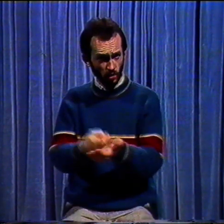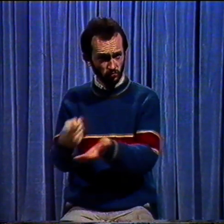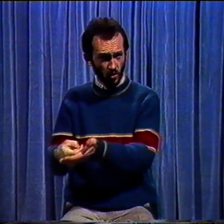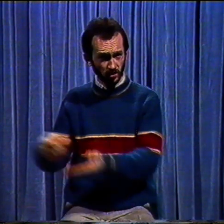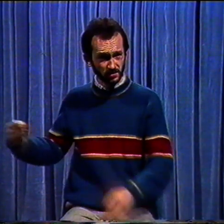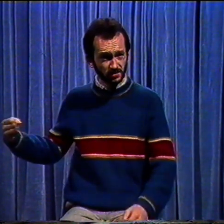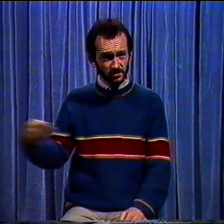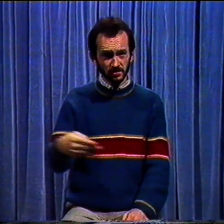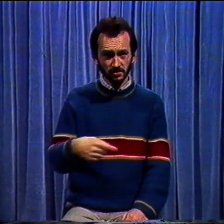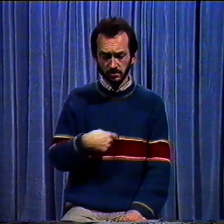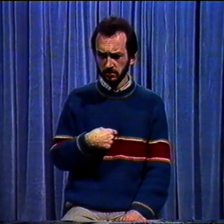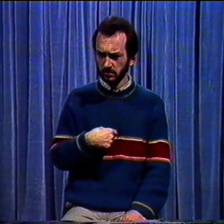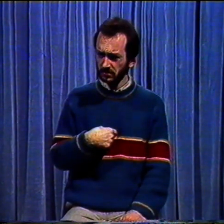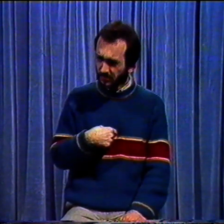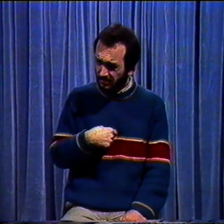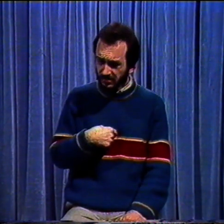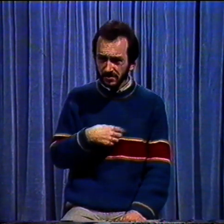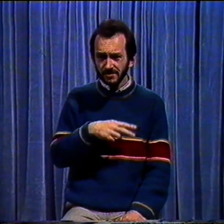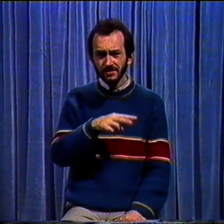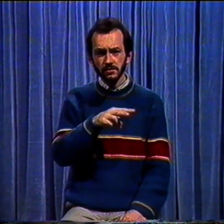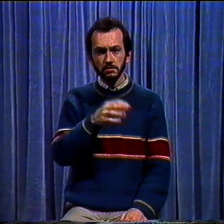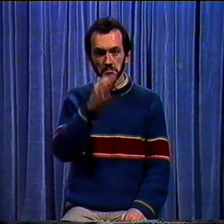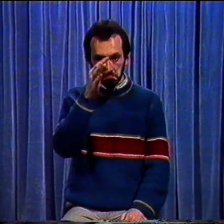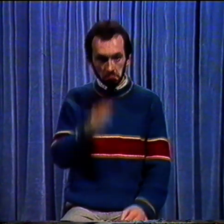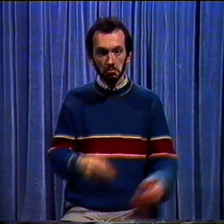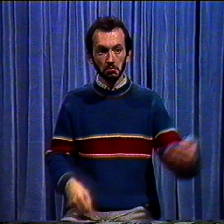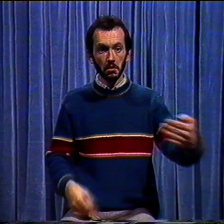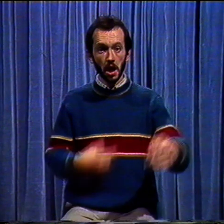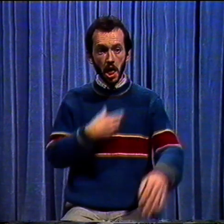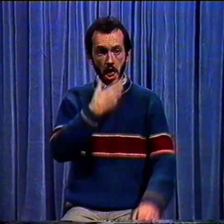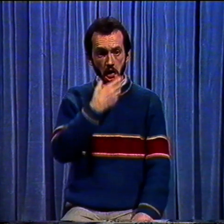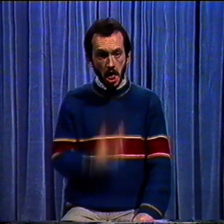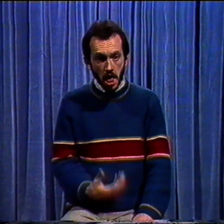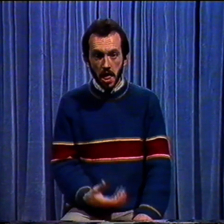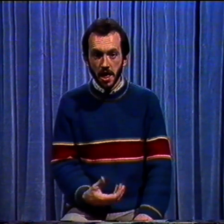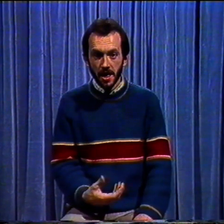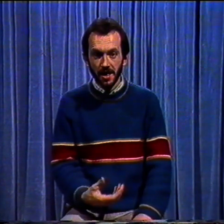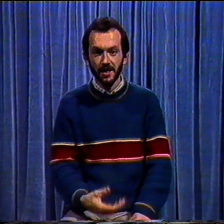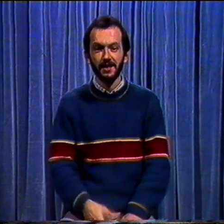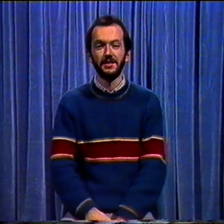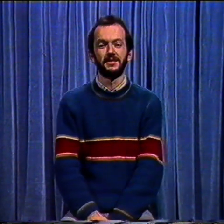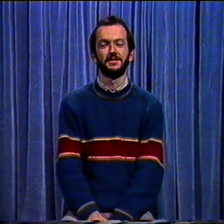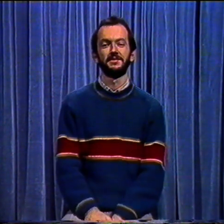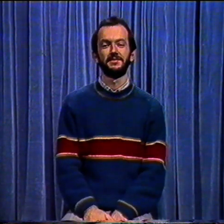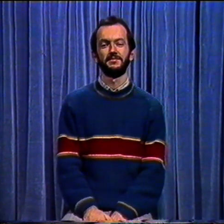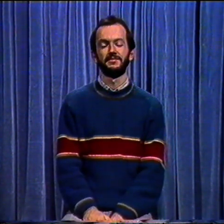Rolls Royce. I said, what? And then I looked, and yes, the Rolls Royce drew up, and my mouth dropped open.